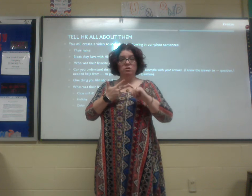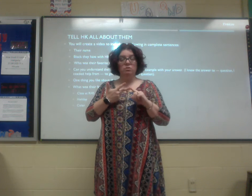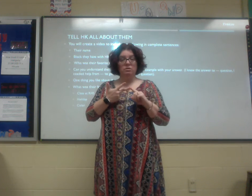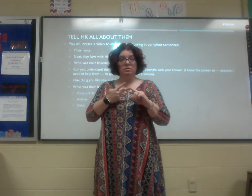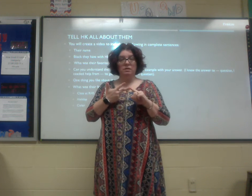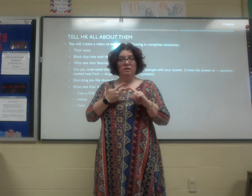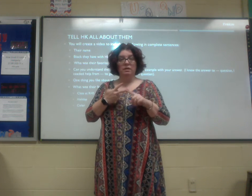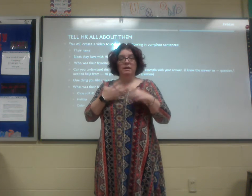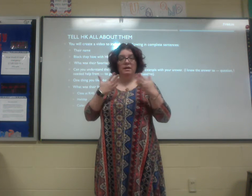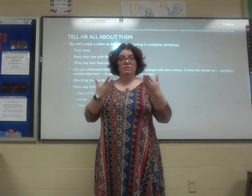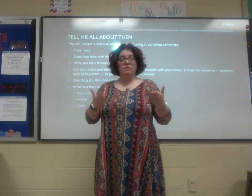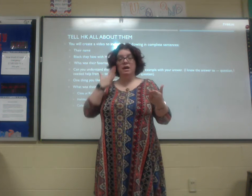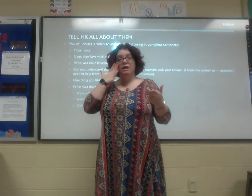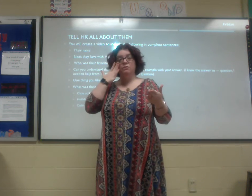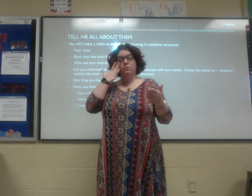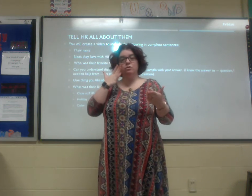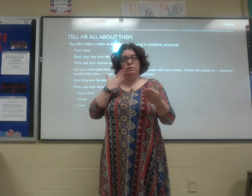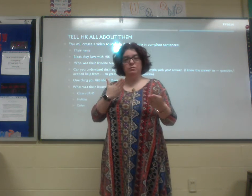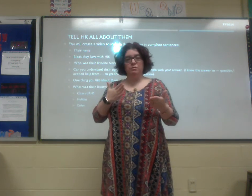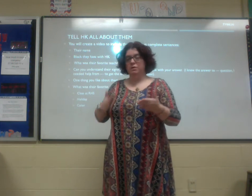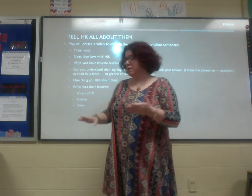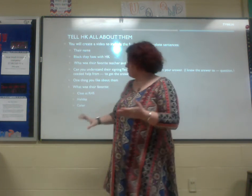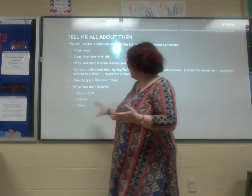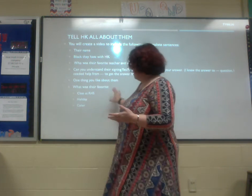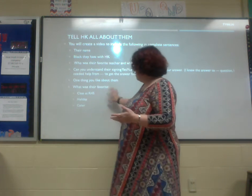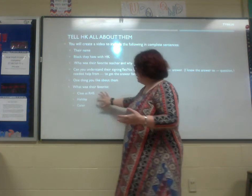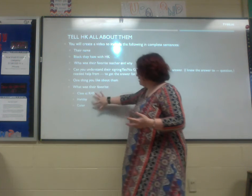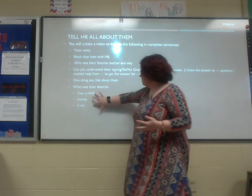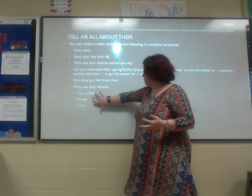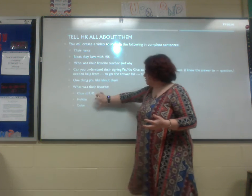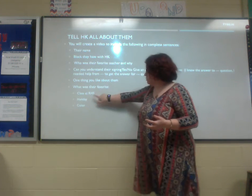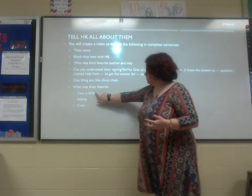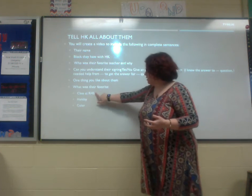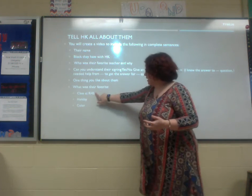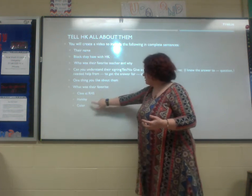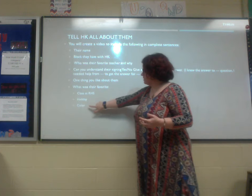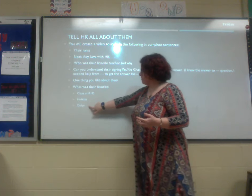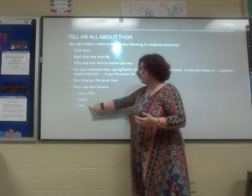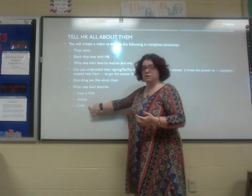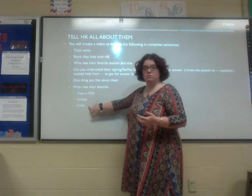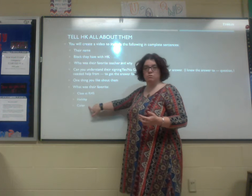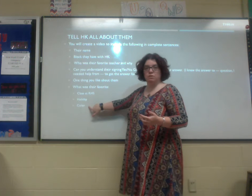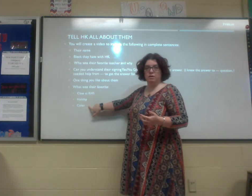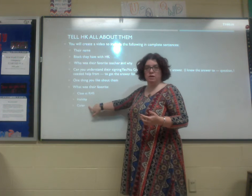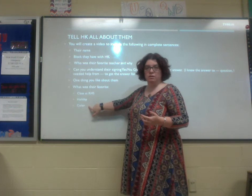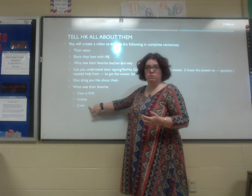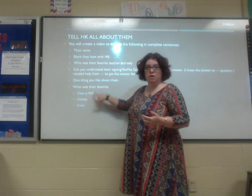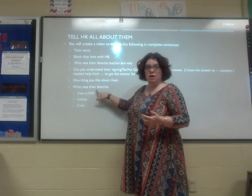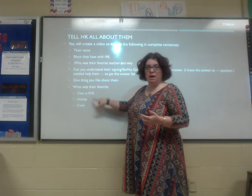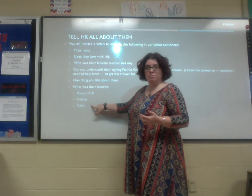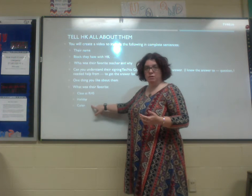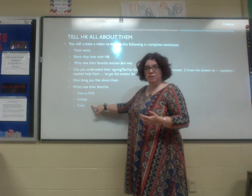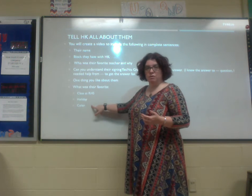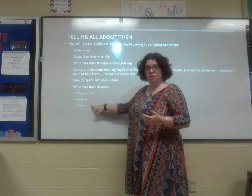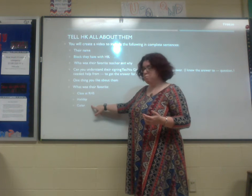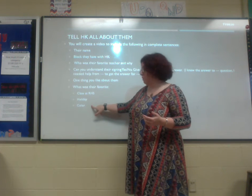this listing. If it's not, if you have 2 different videos, these 2, the classes at Ross High School and the colors, I believe are both